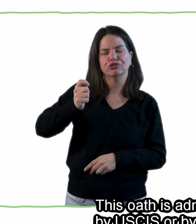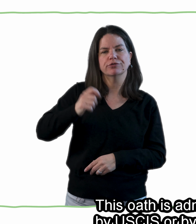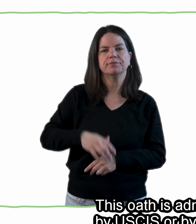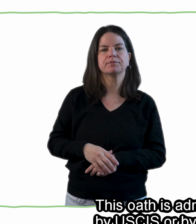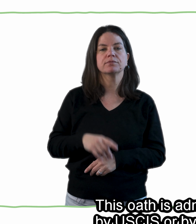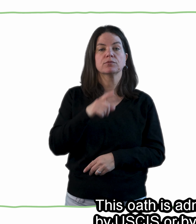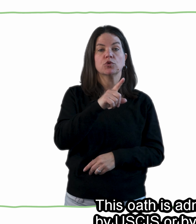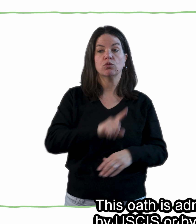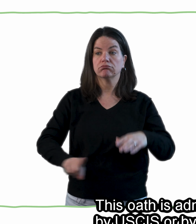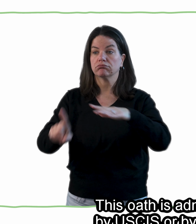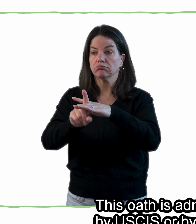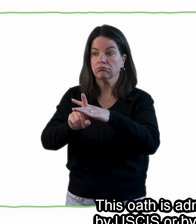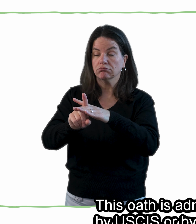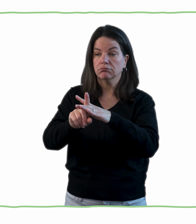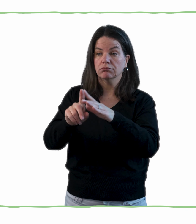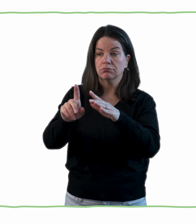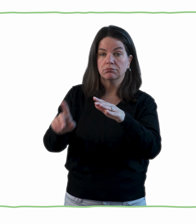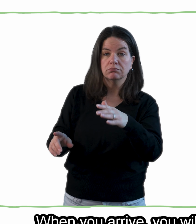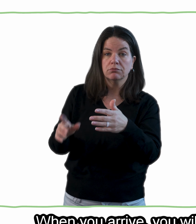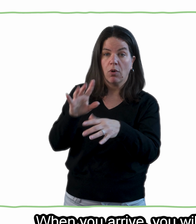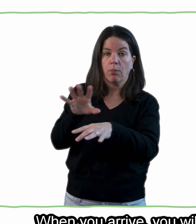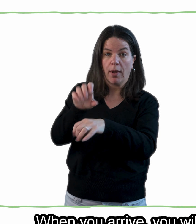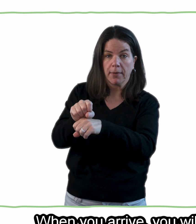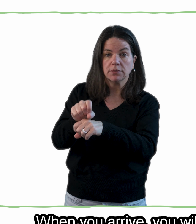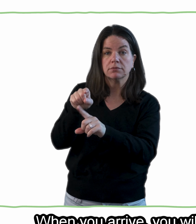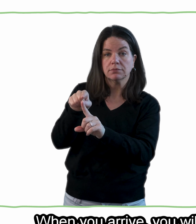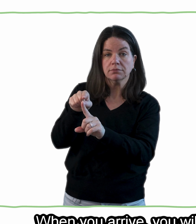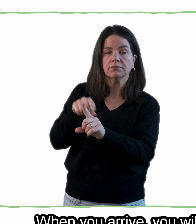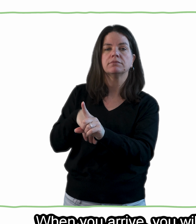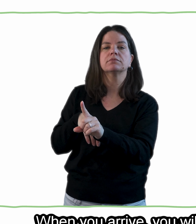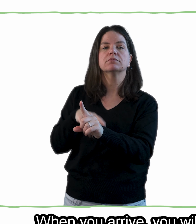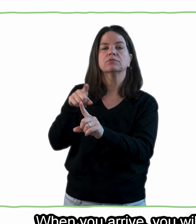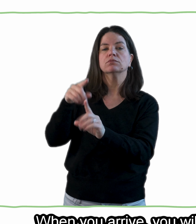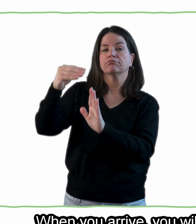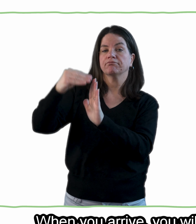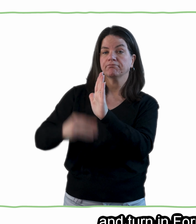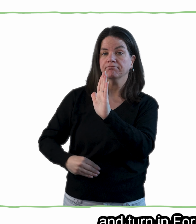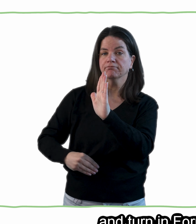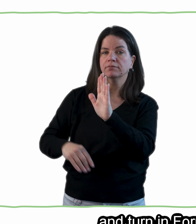USCIS or by a judge. When you arrive, you will need to complete and turn in